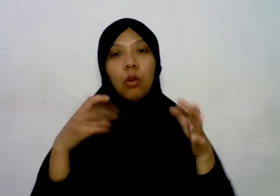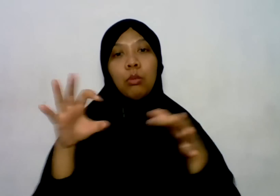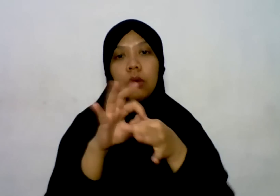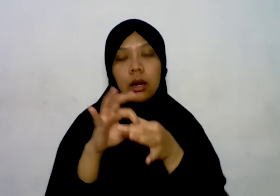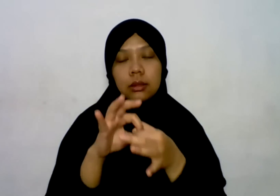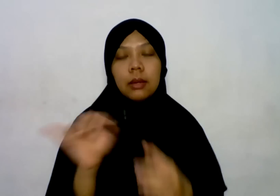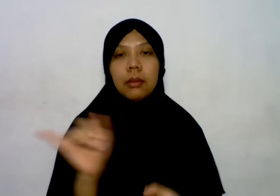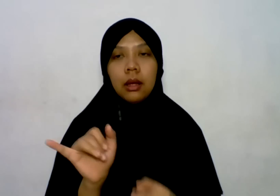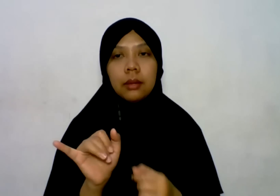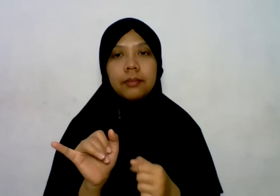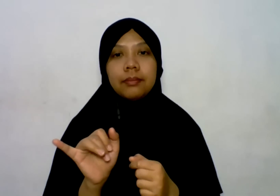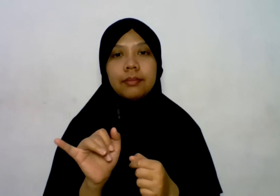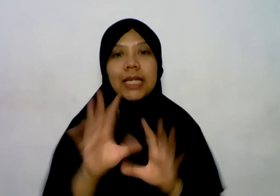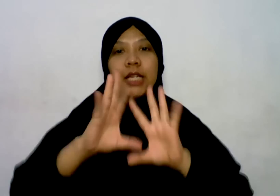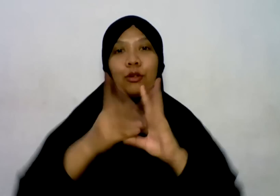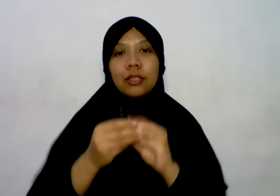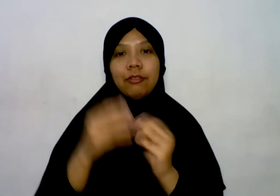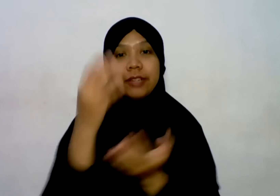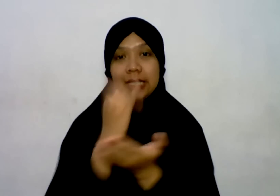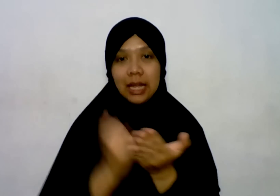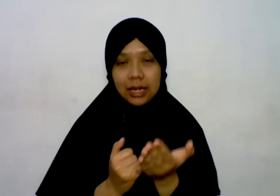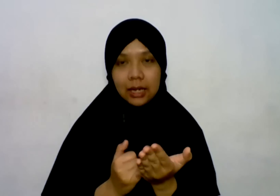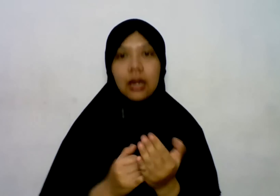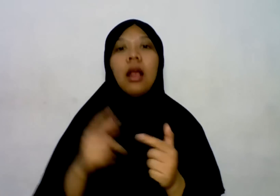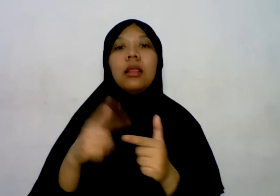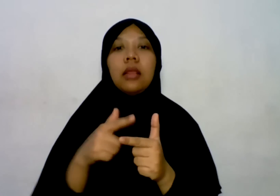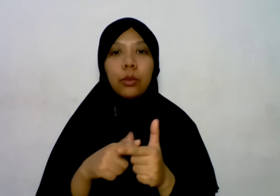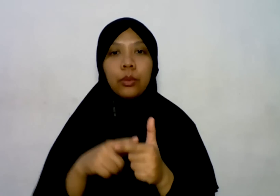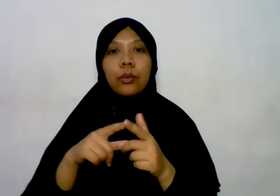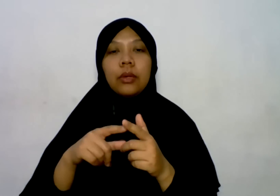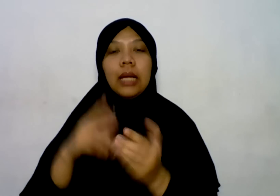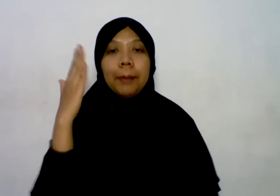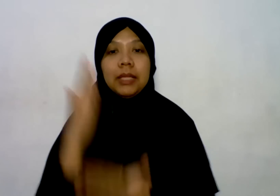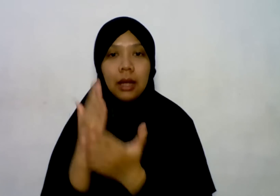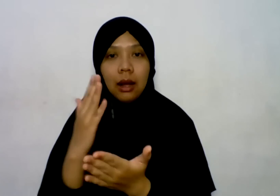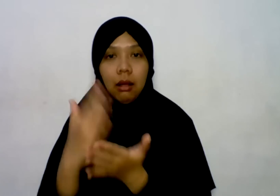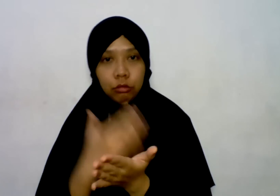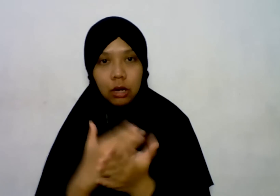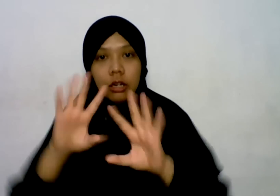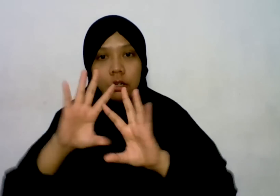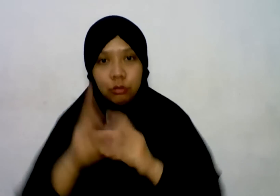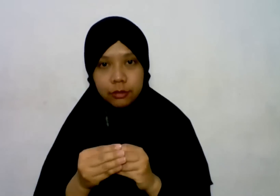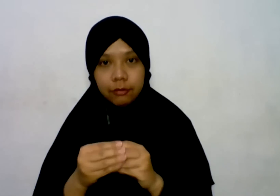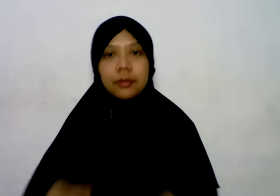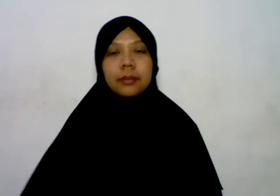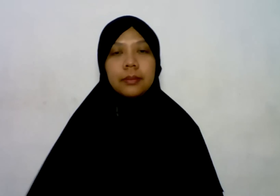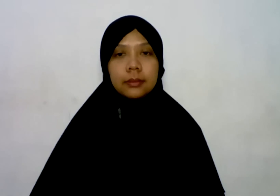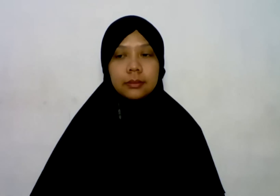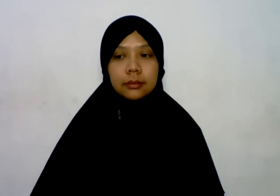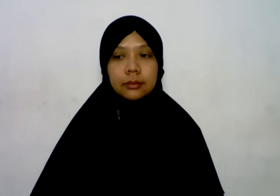design, the inclusive design, as well as the inclusiveness policy in jobs, for example.